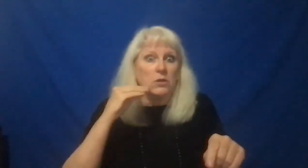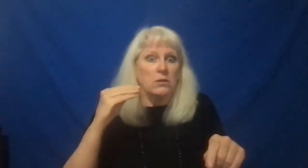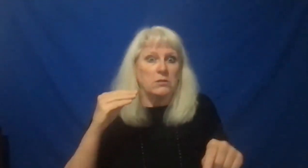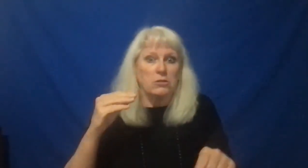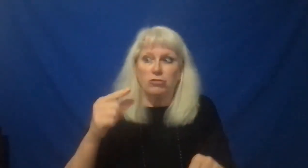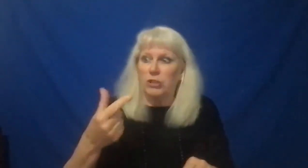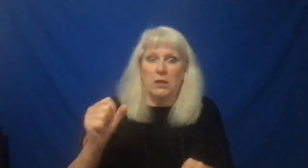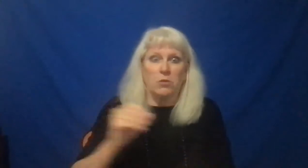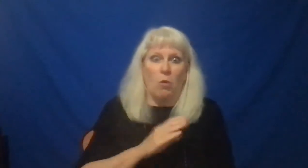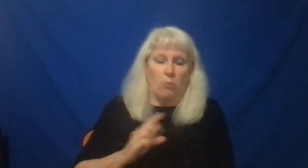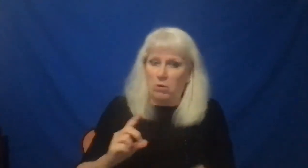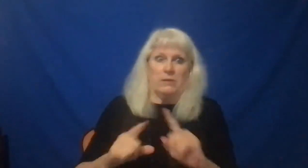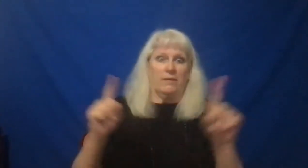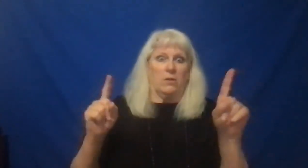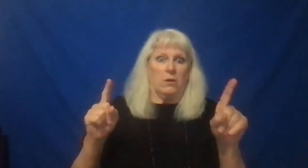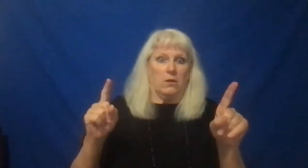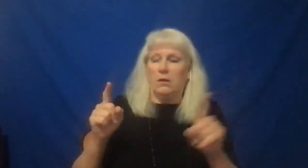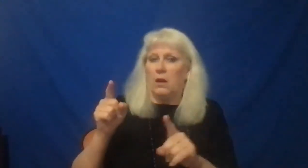Board because of how